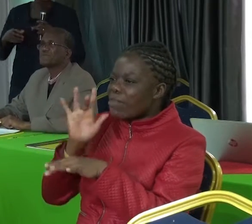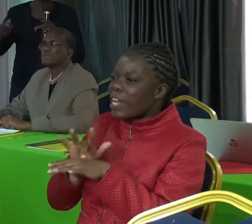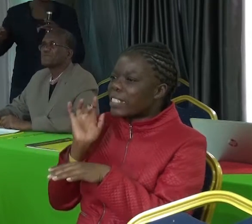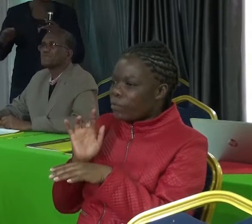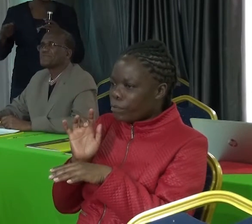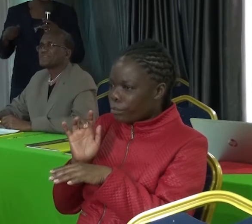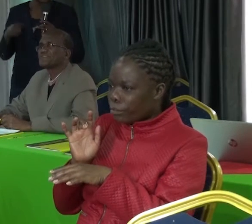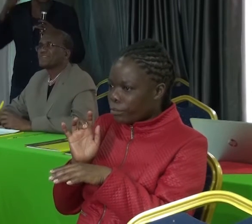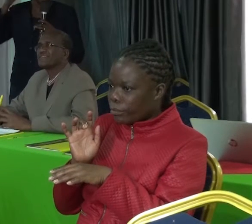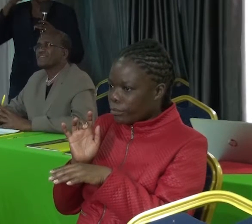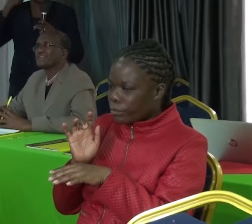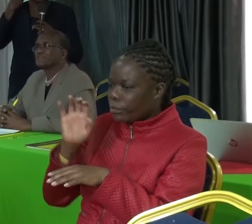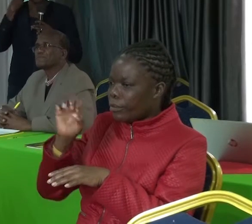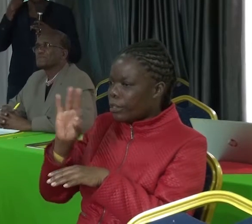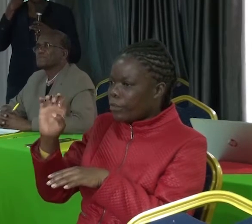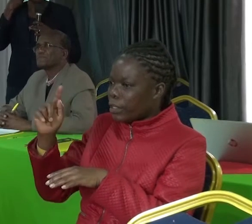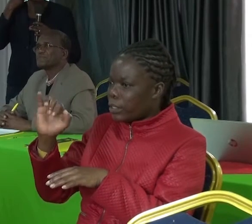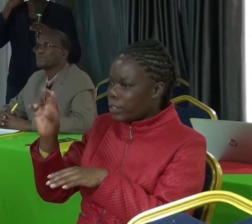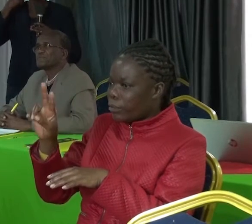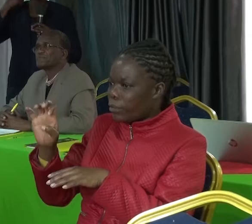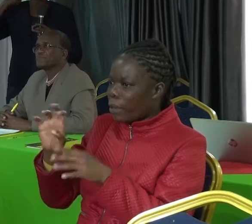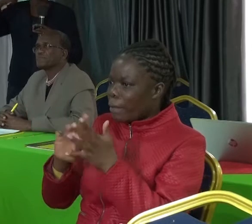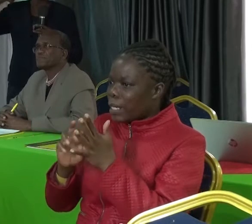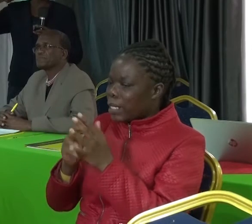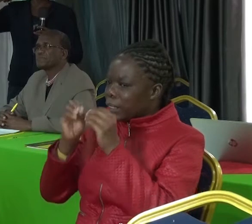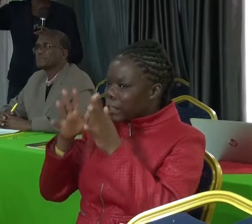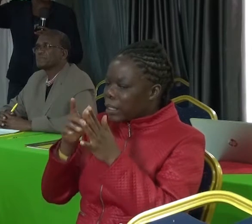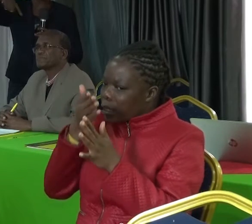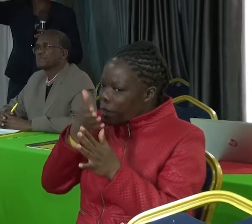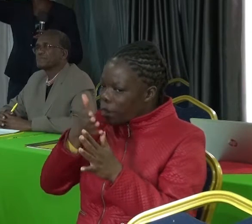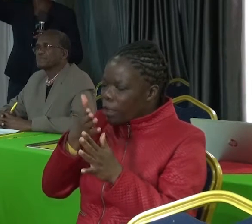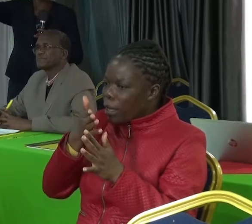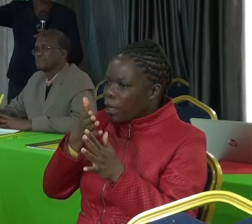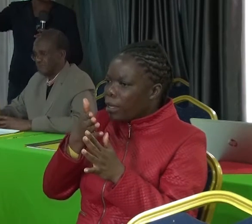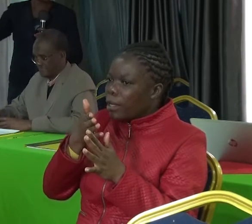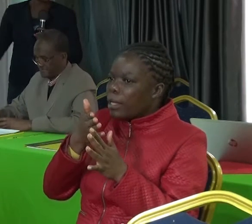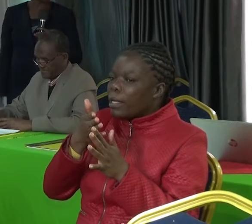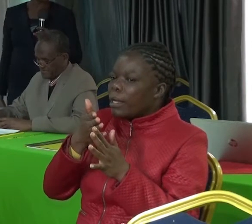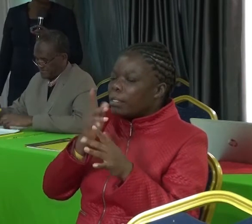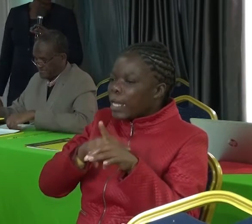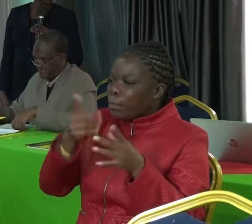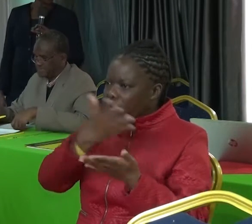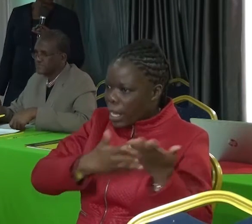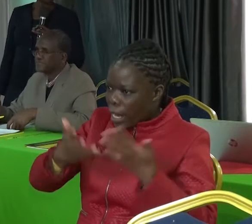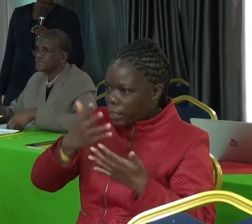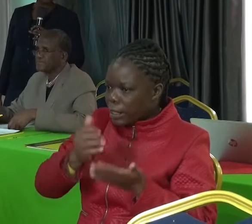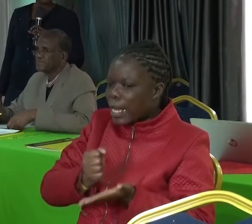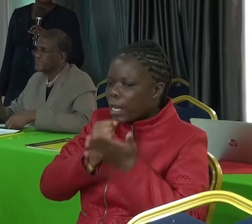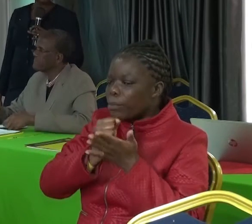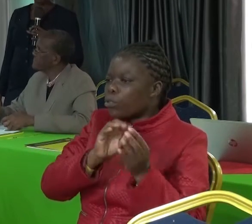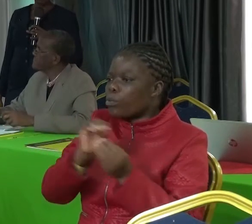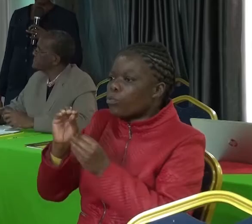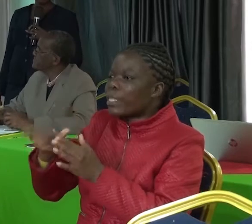And the certificates teachers get and the skills and knowledge takes them to the next level of professional